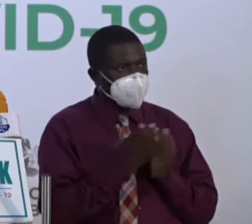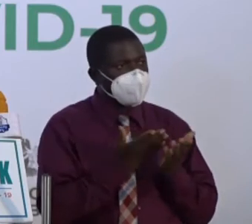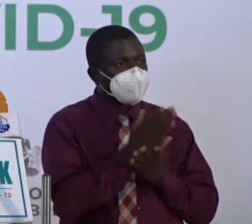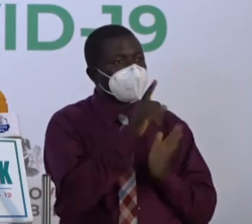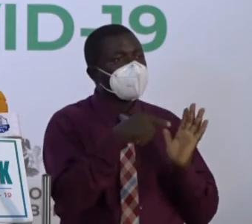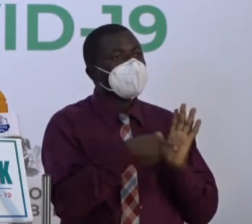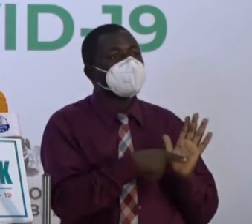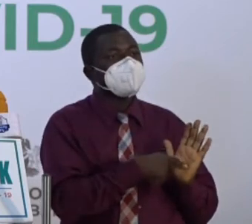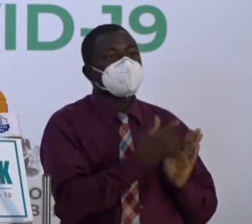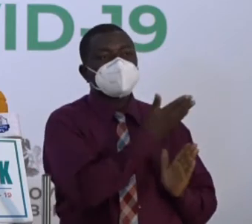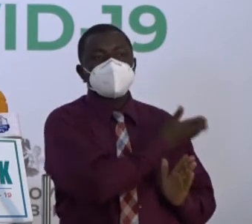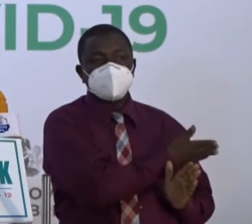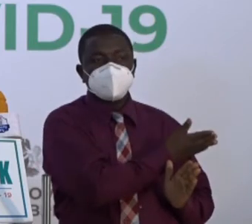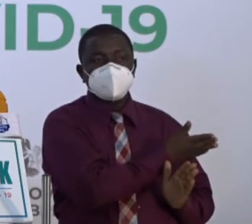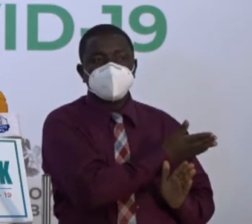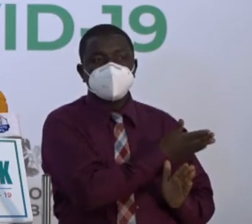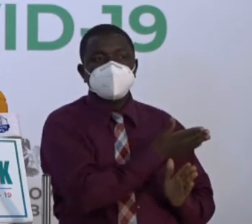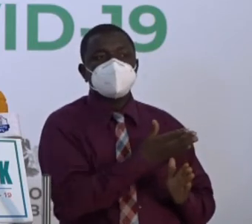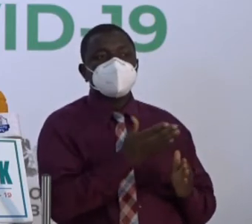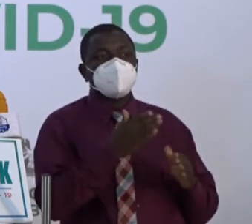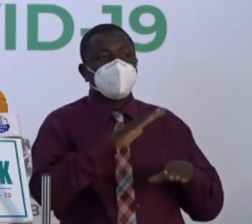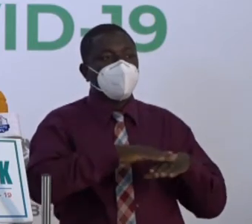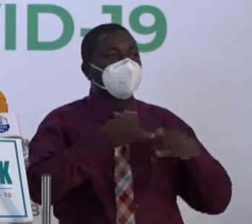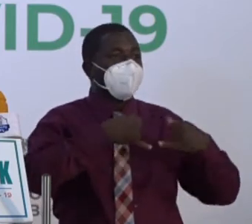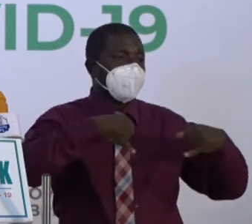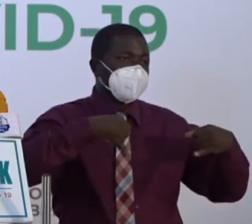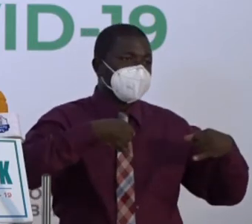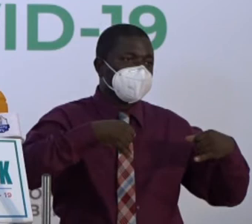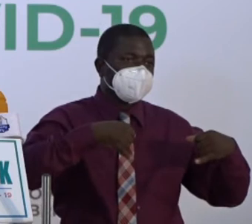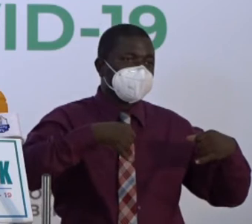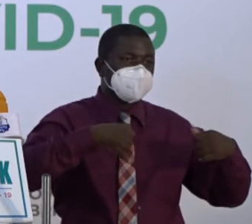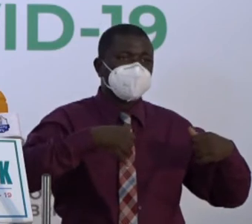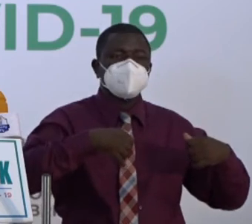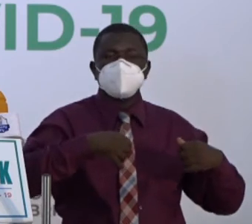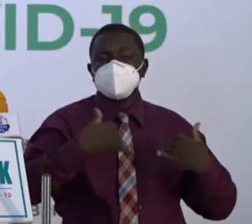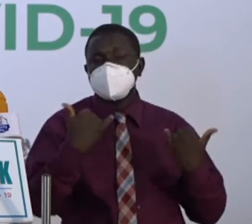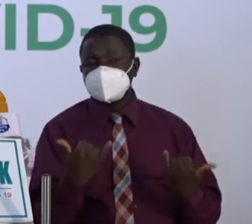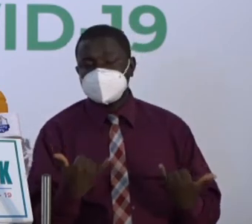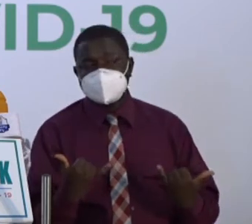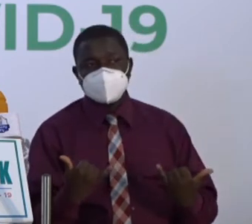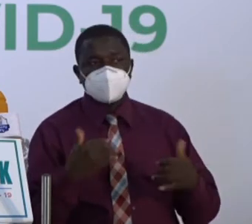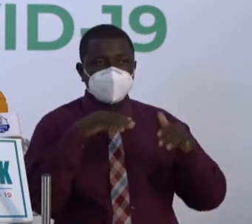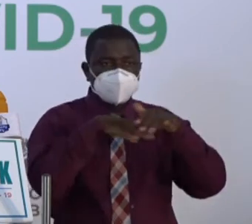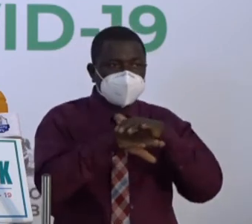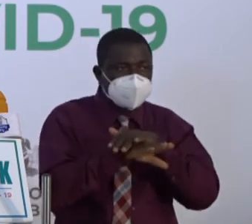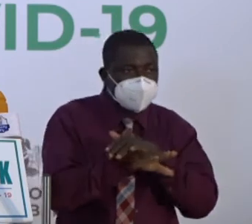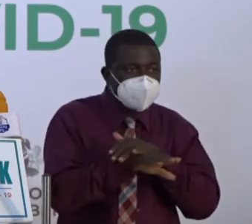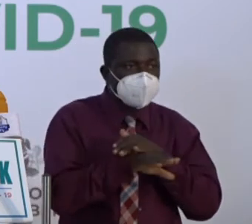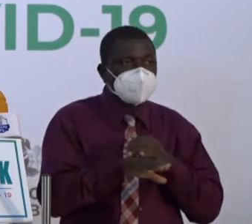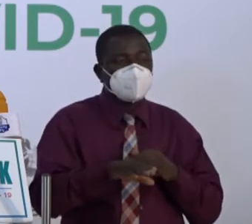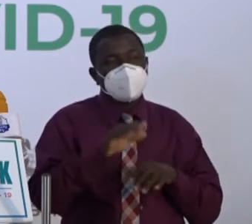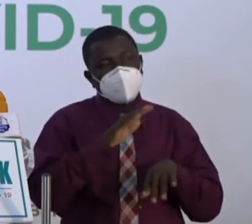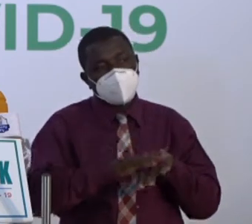dashboards, which are now accessible on the PTF website, which is